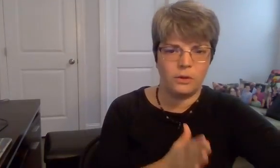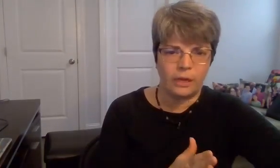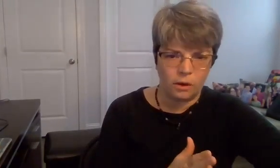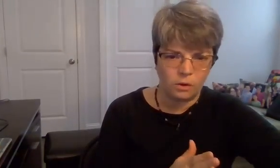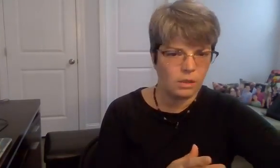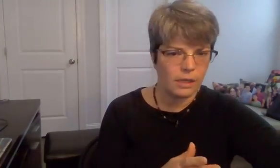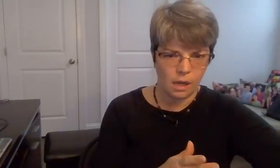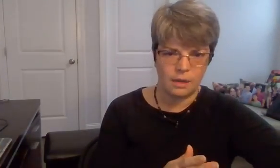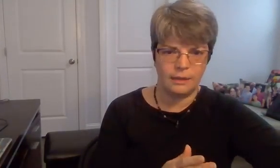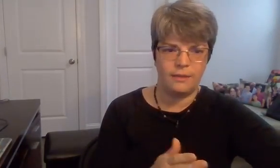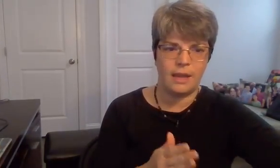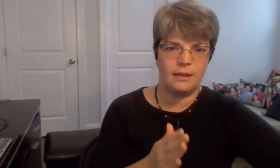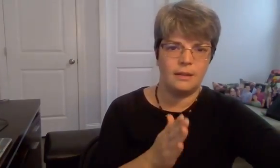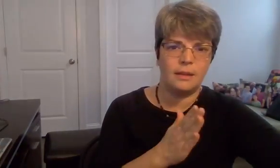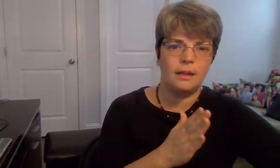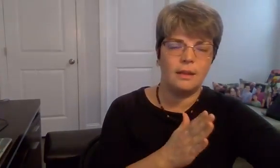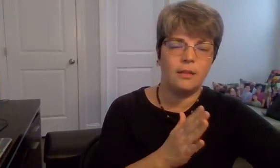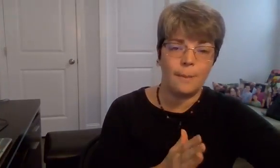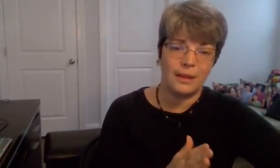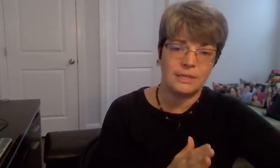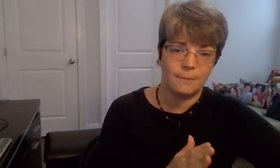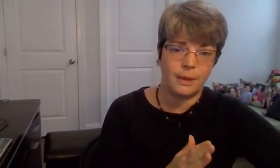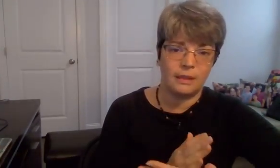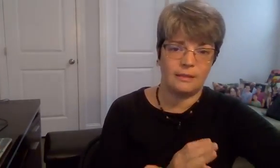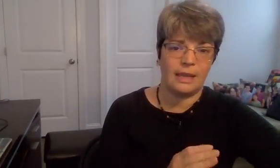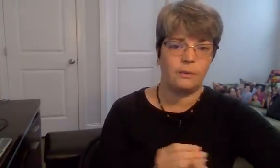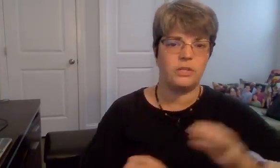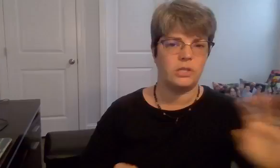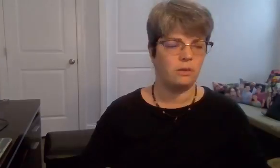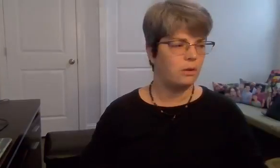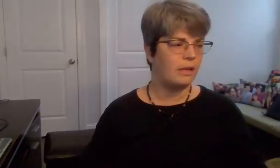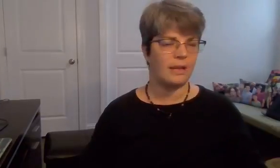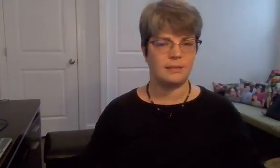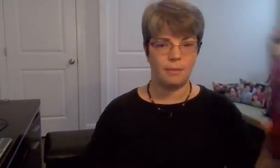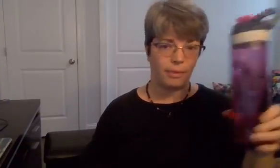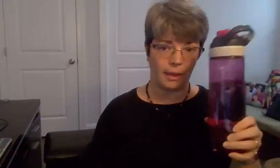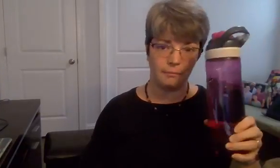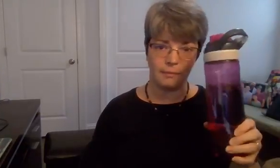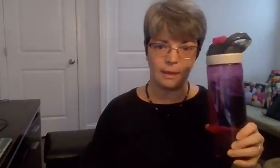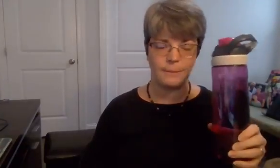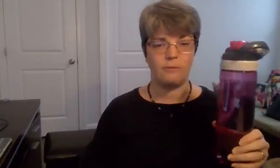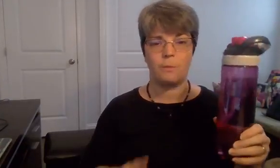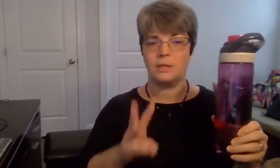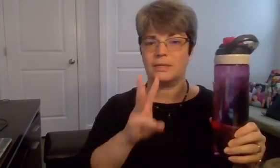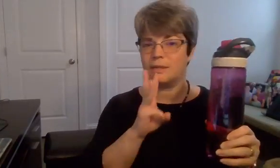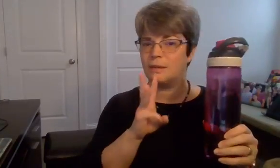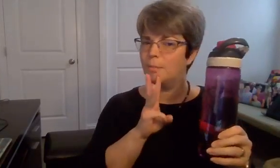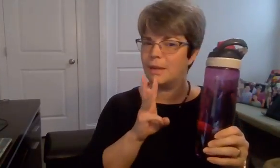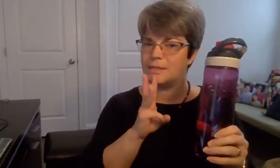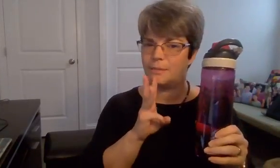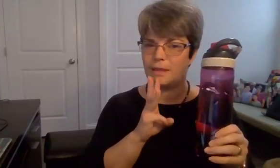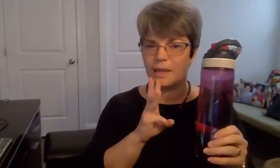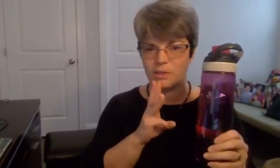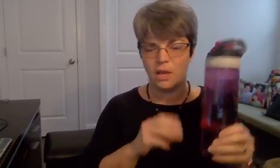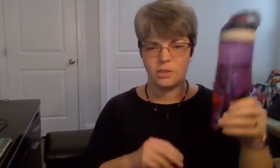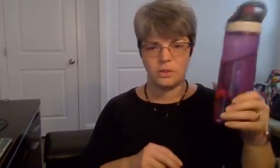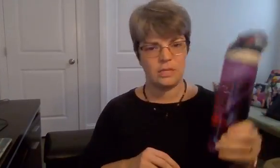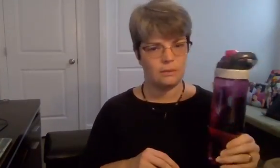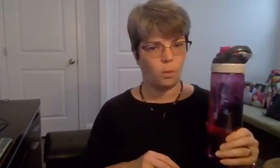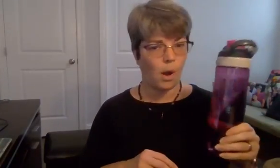learning early on about symbolic language. They're learning that something can be represented by something else. So this